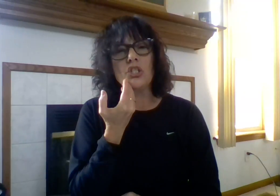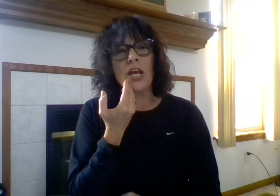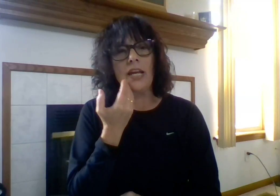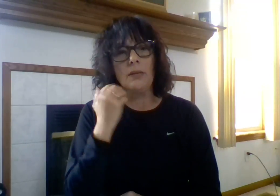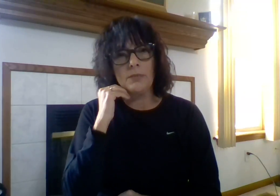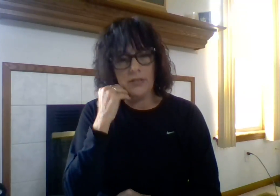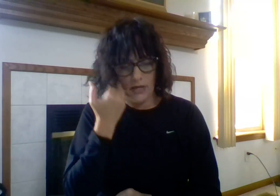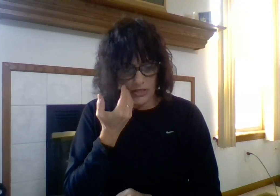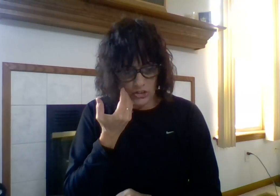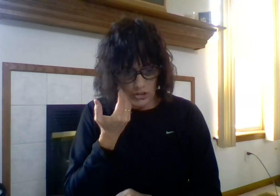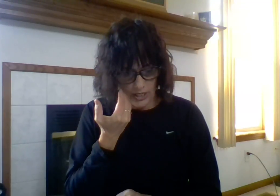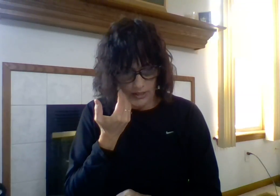ashamed